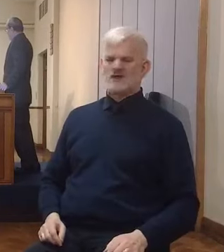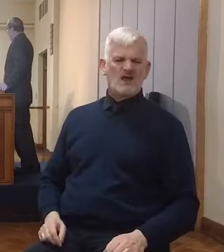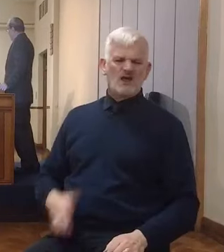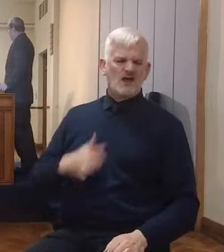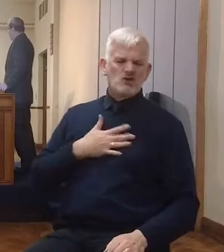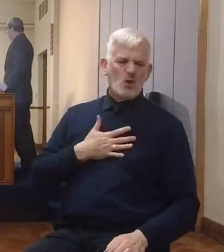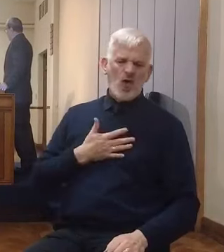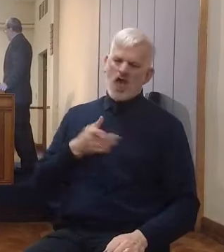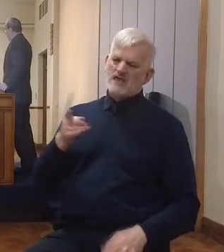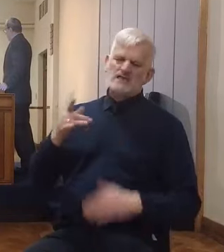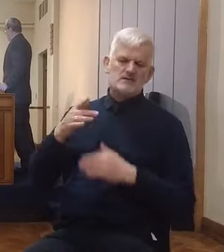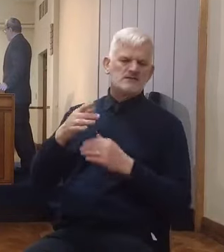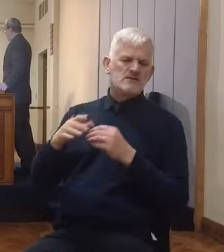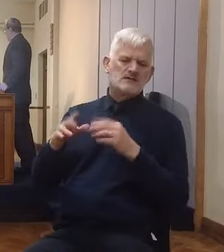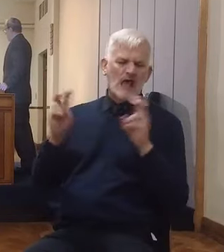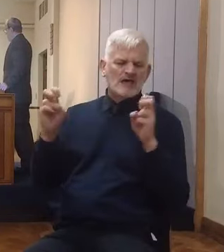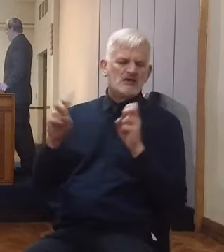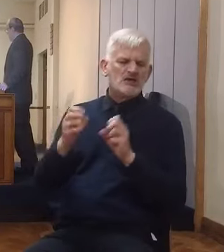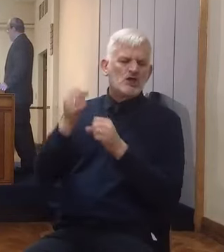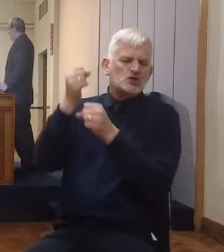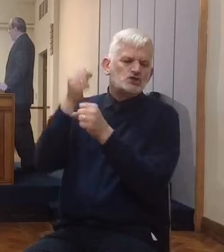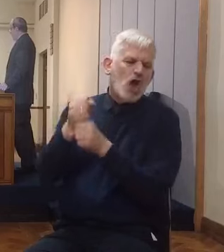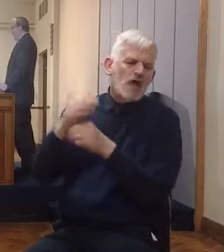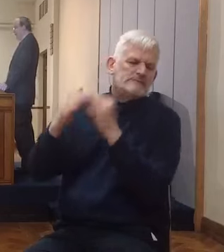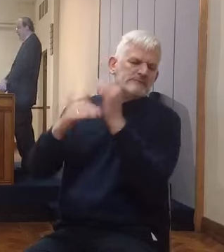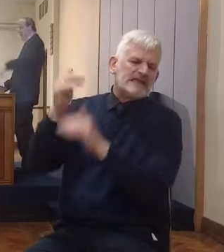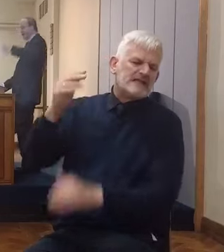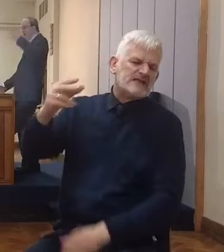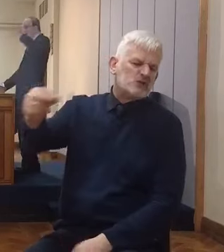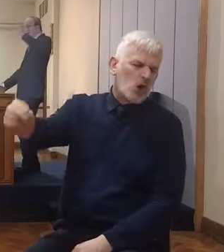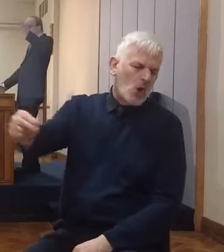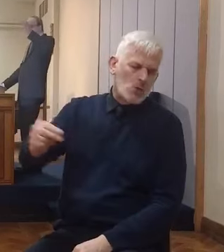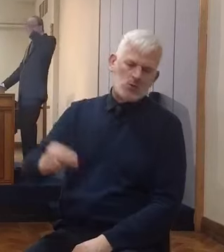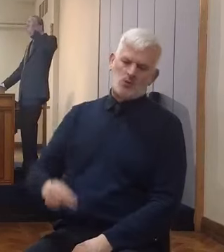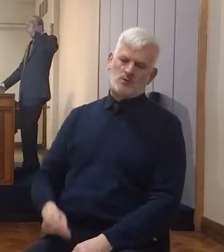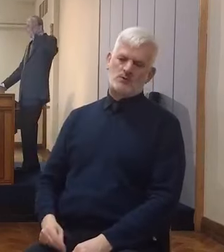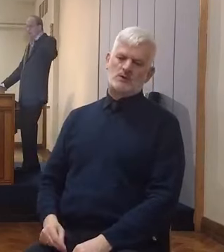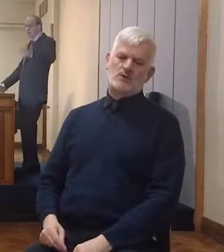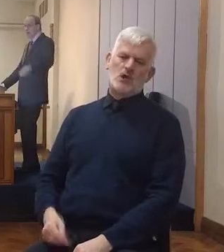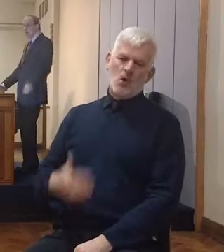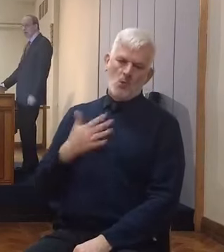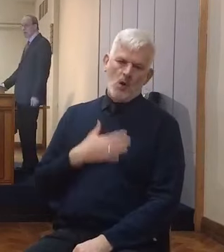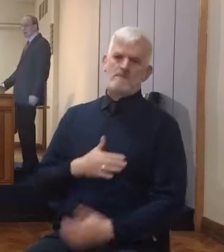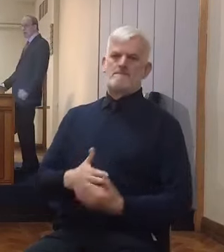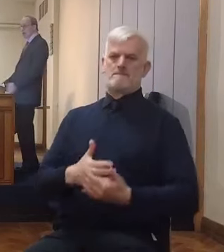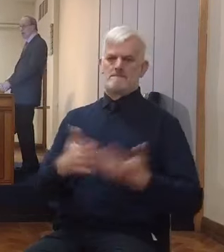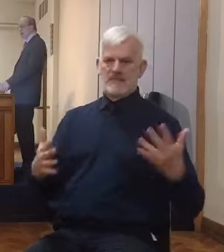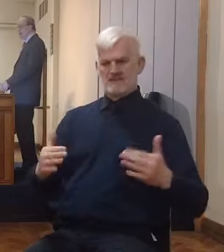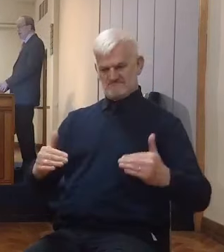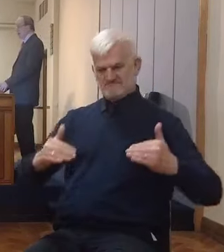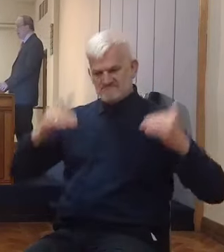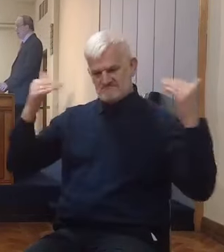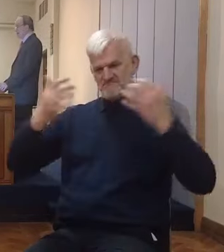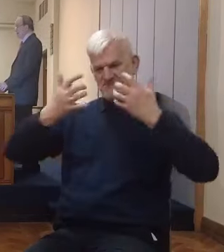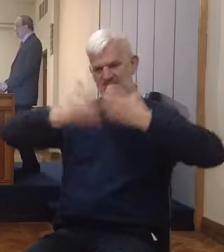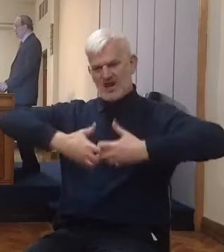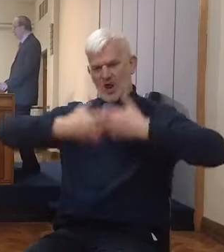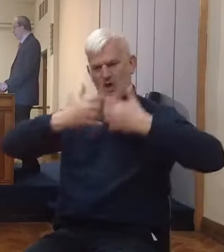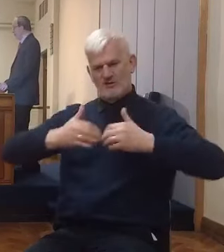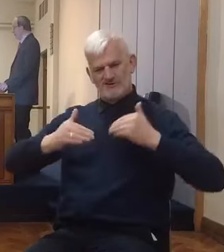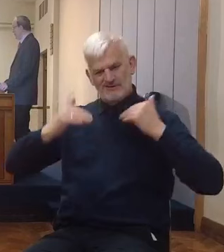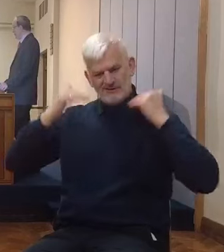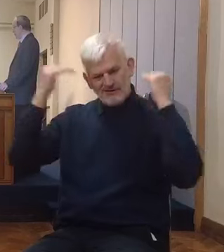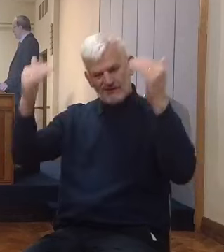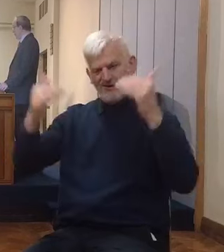is, you please, for a church conference. The mind is intoxicated by paraphernalia and